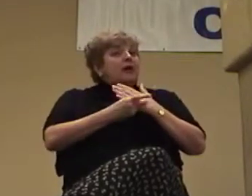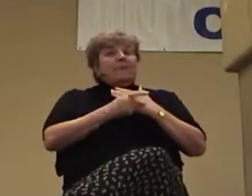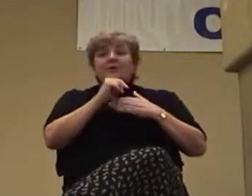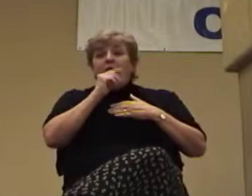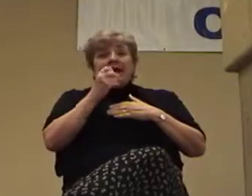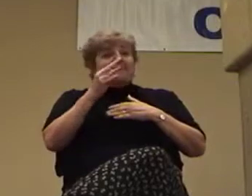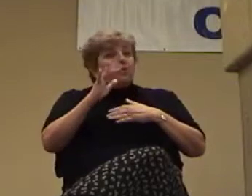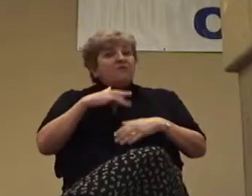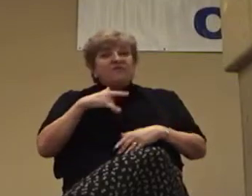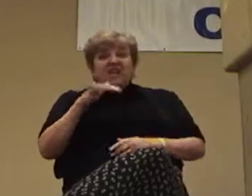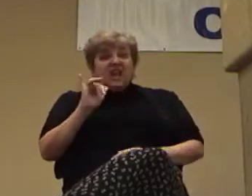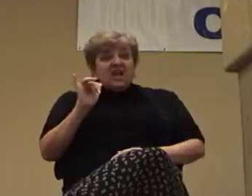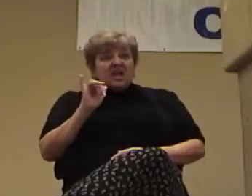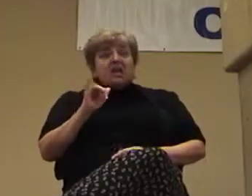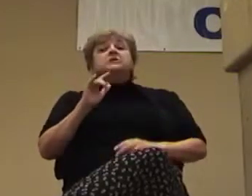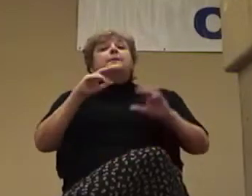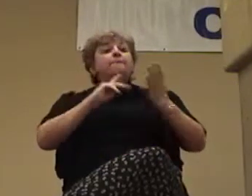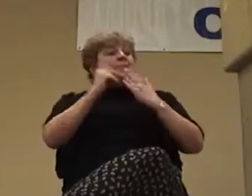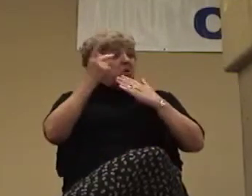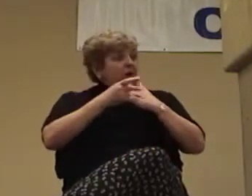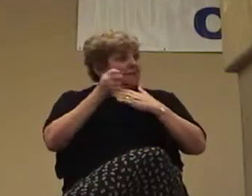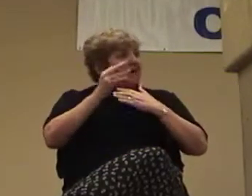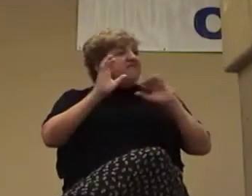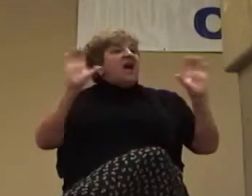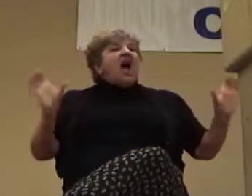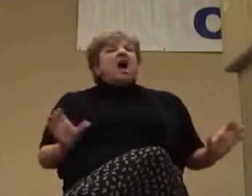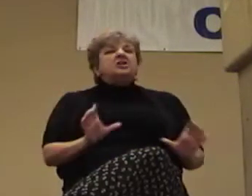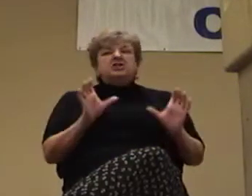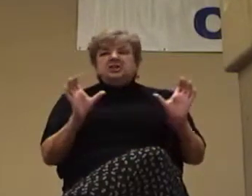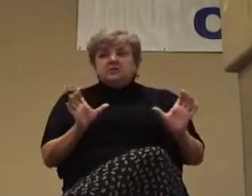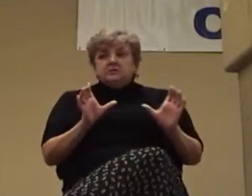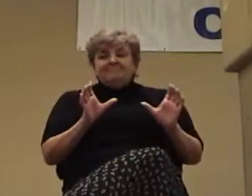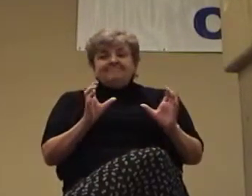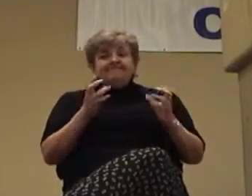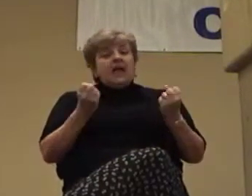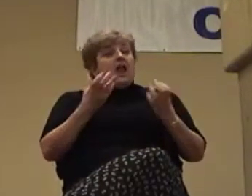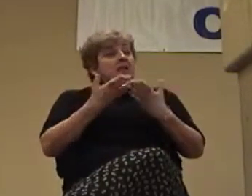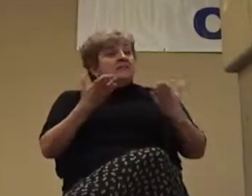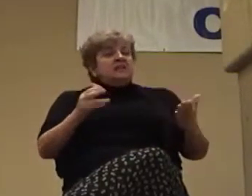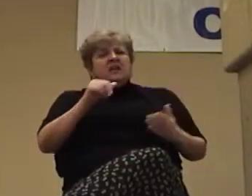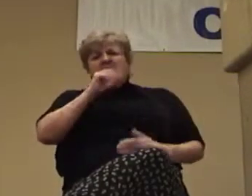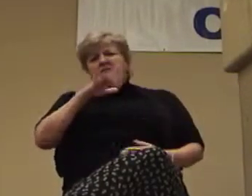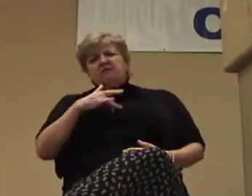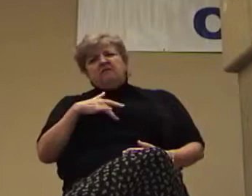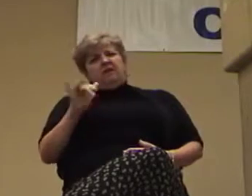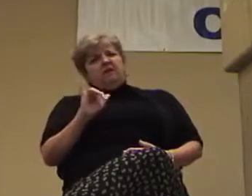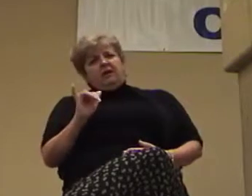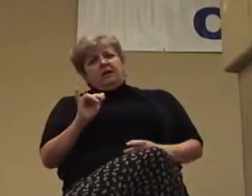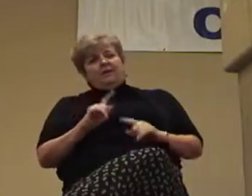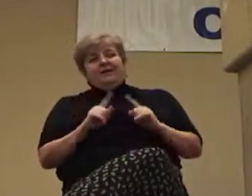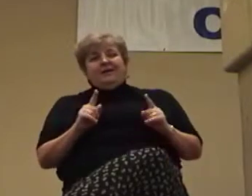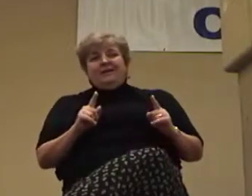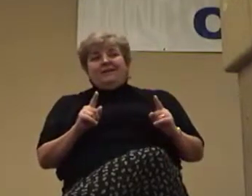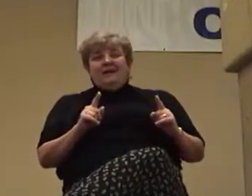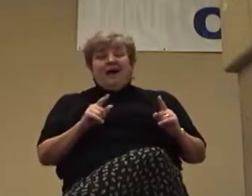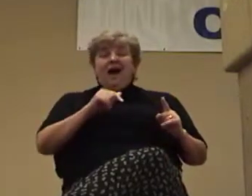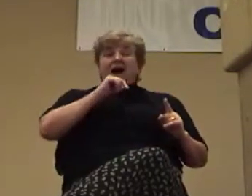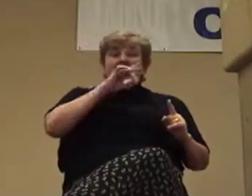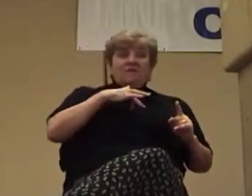stay. There are a lot of things I don't feel like doing, but the bottom line is I don't feel like dying drunk. Period, point